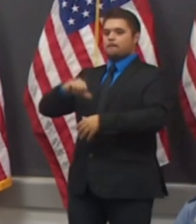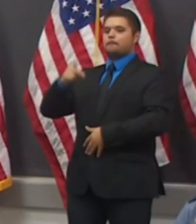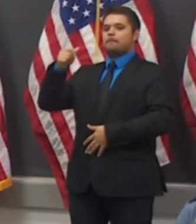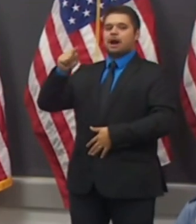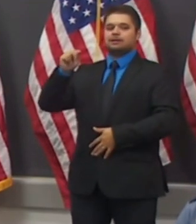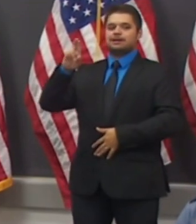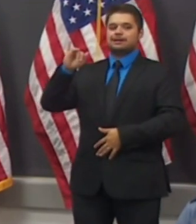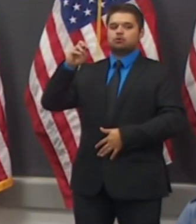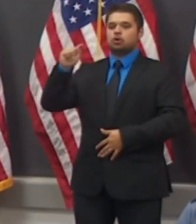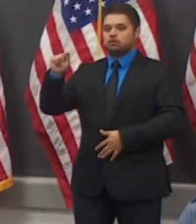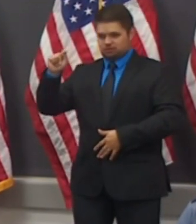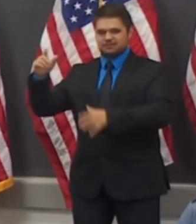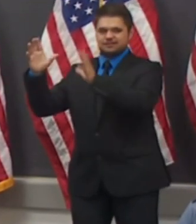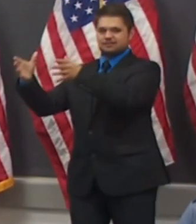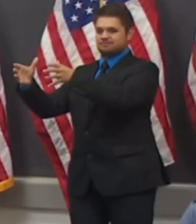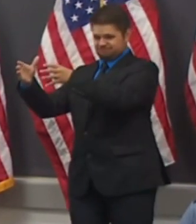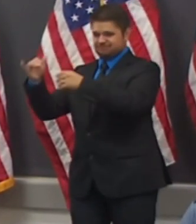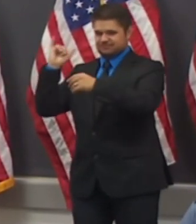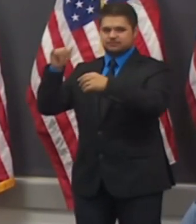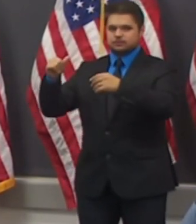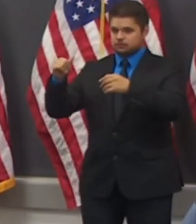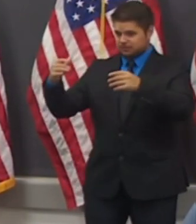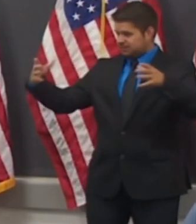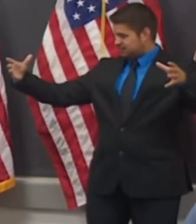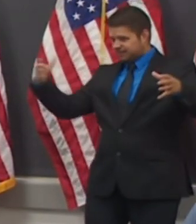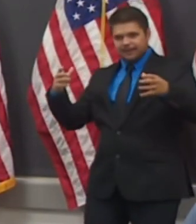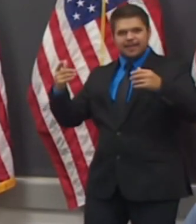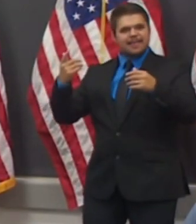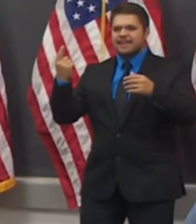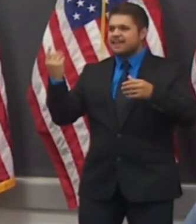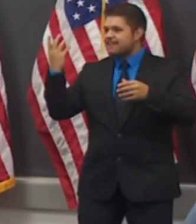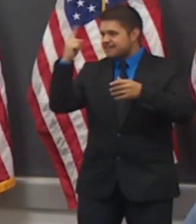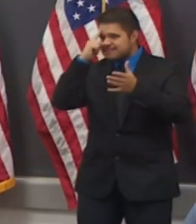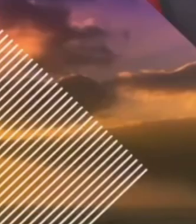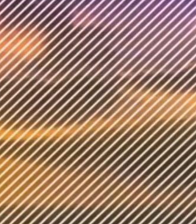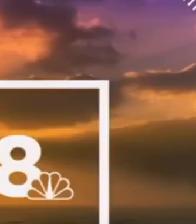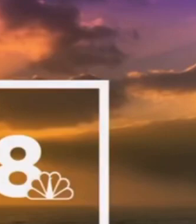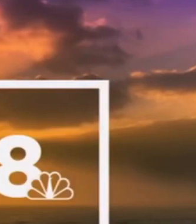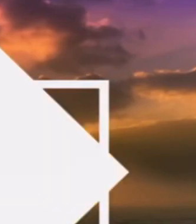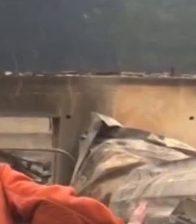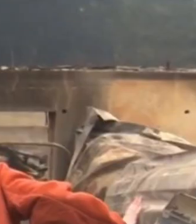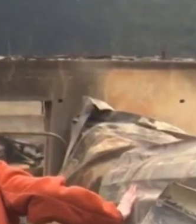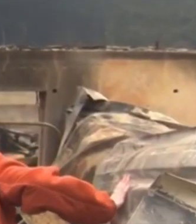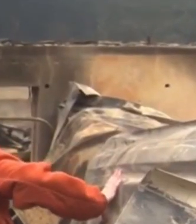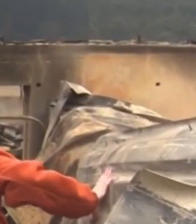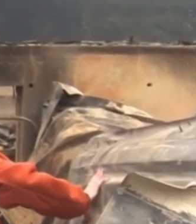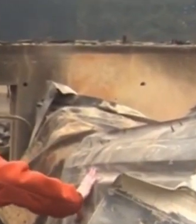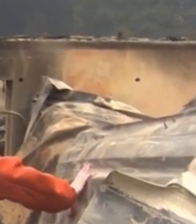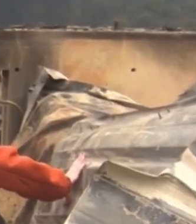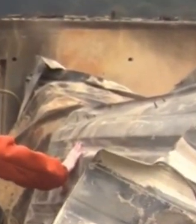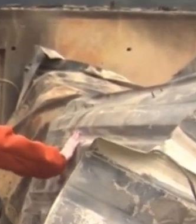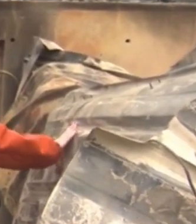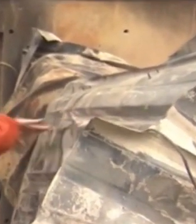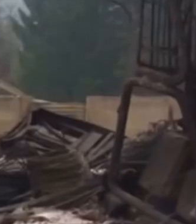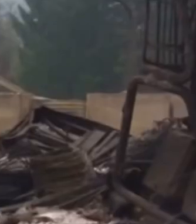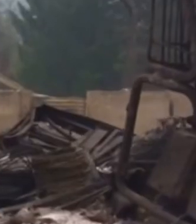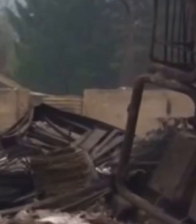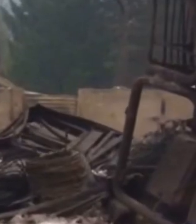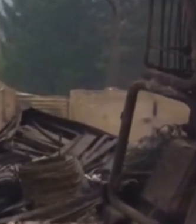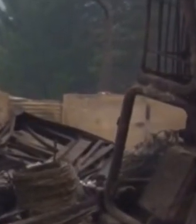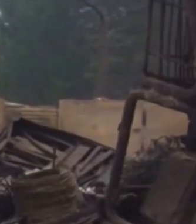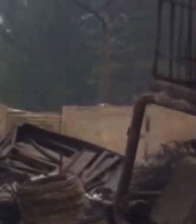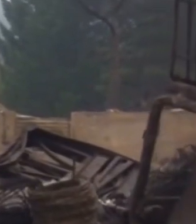making as far right and far left groups get ready to take to the streets. Plus, the wildfires bring a